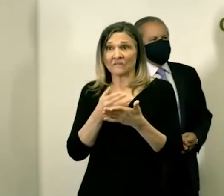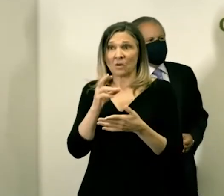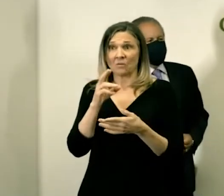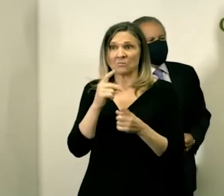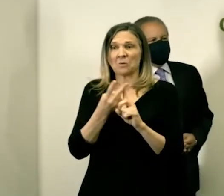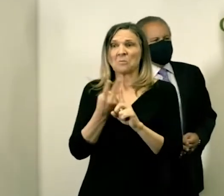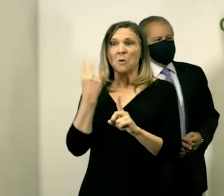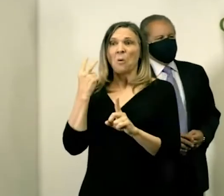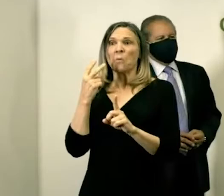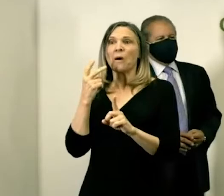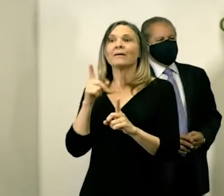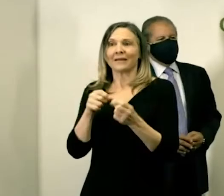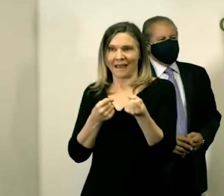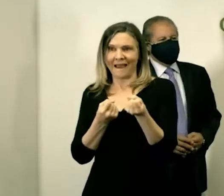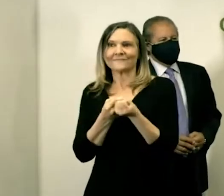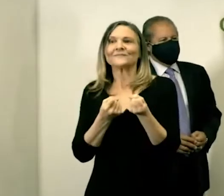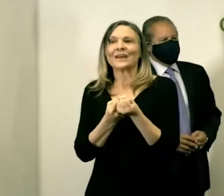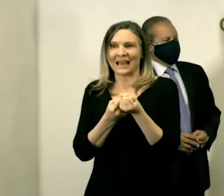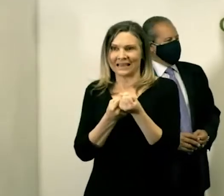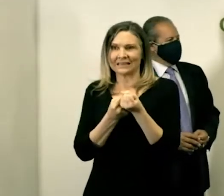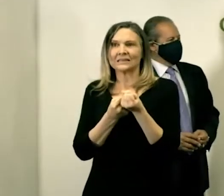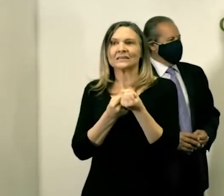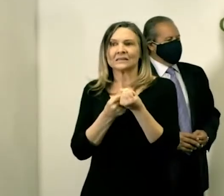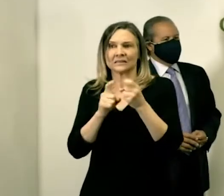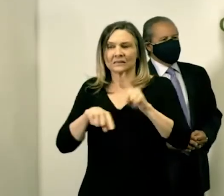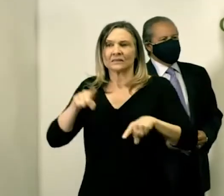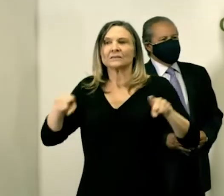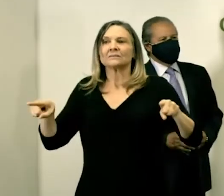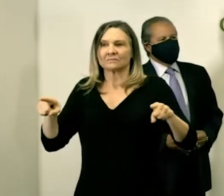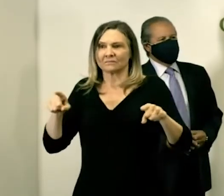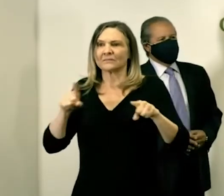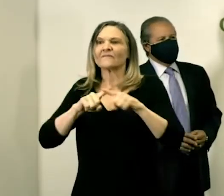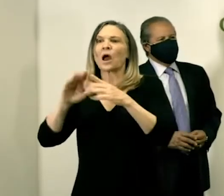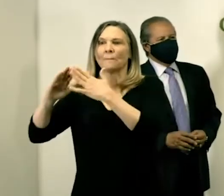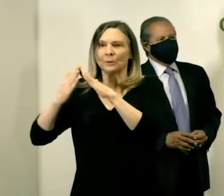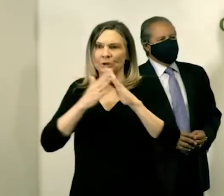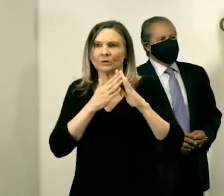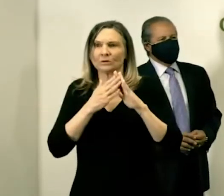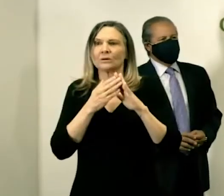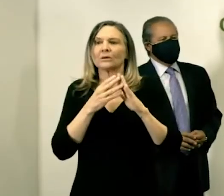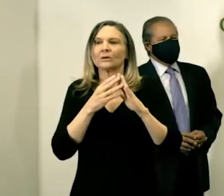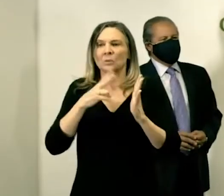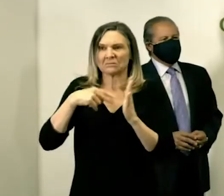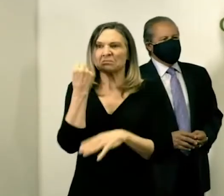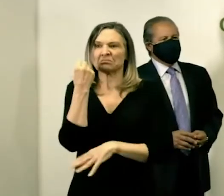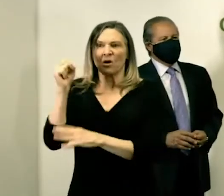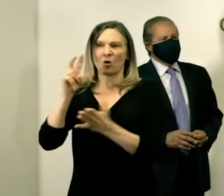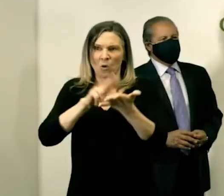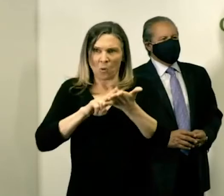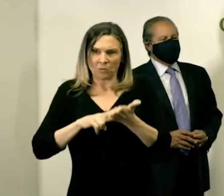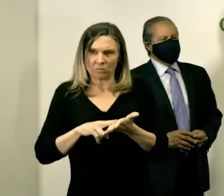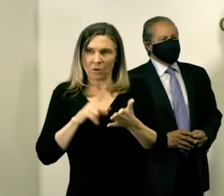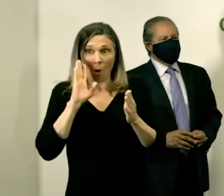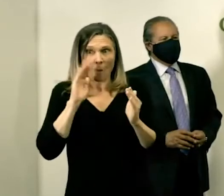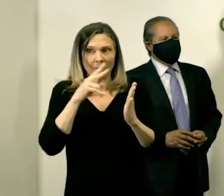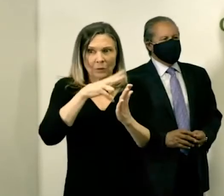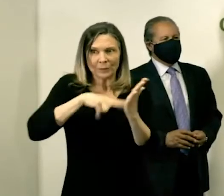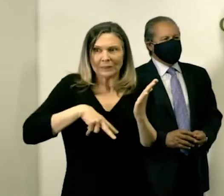on behalf of our diverse communities. You can actually read the petition. People, I hope, read it when they signed it, what they were